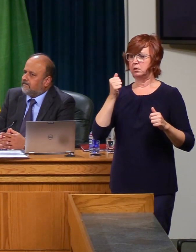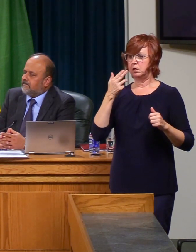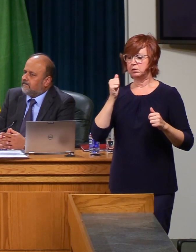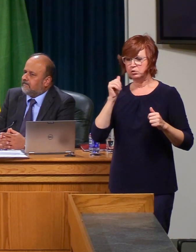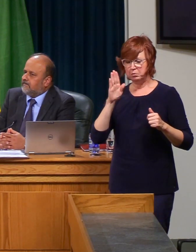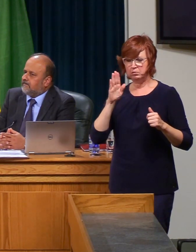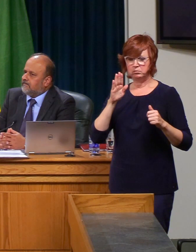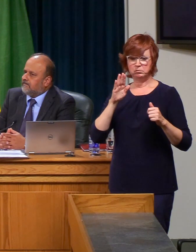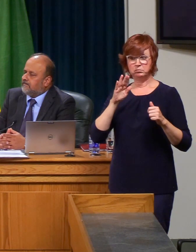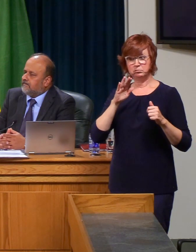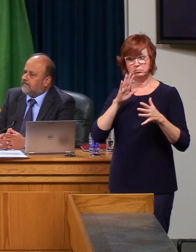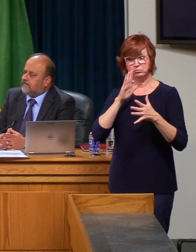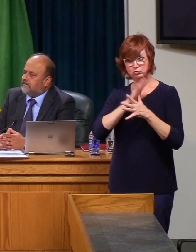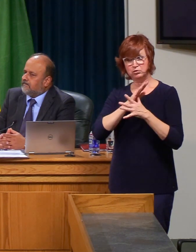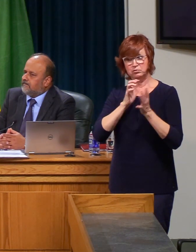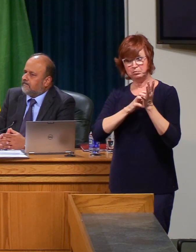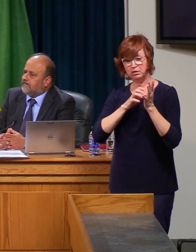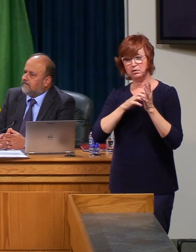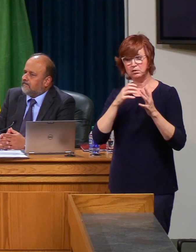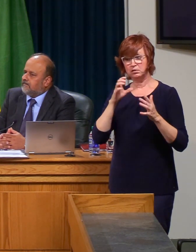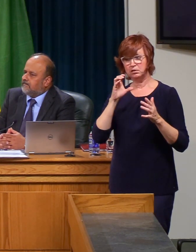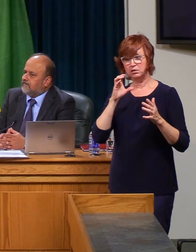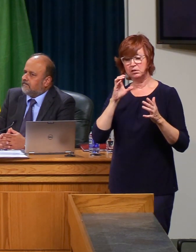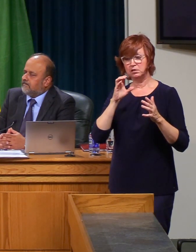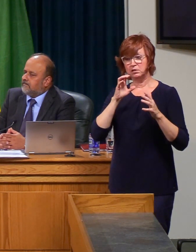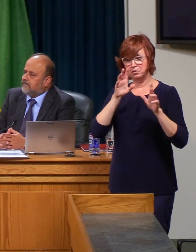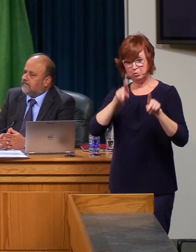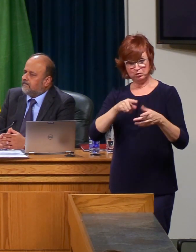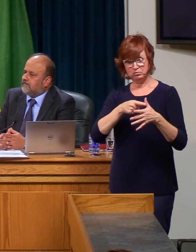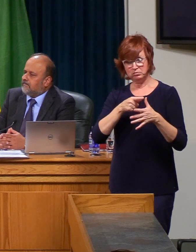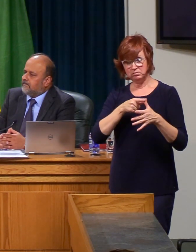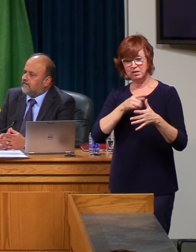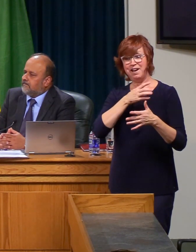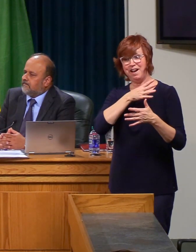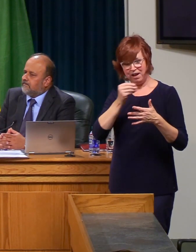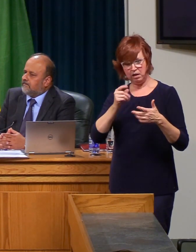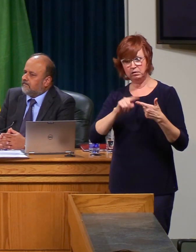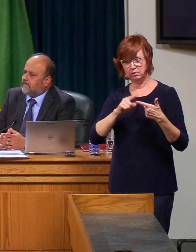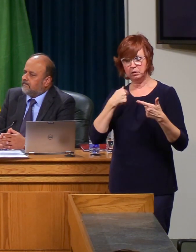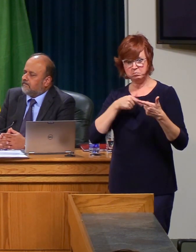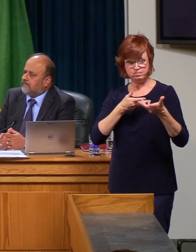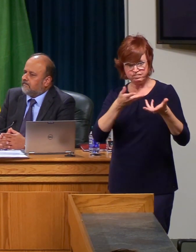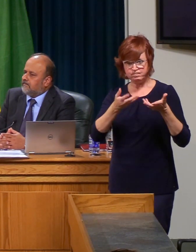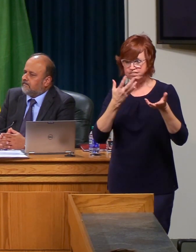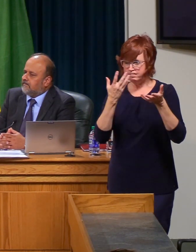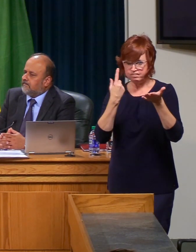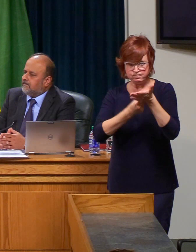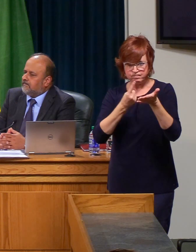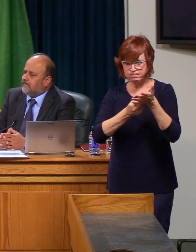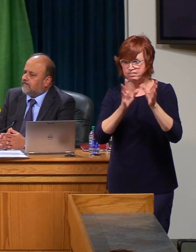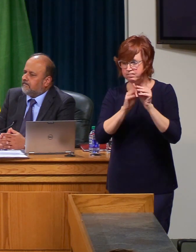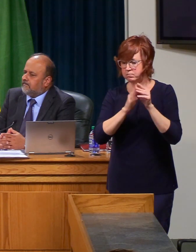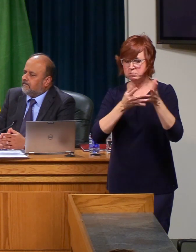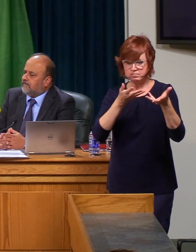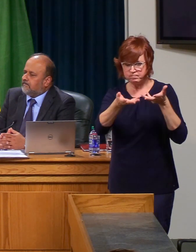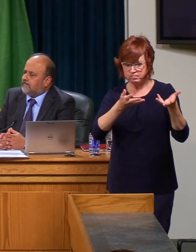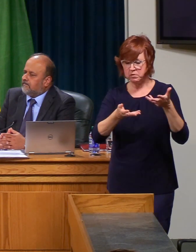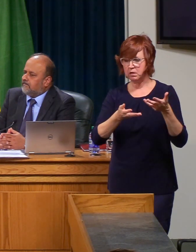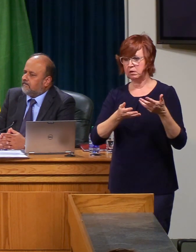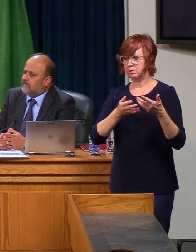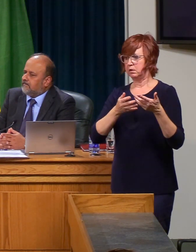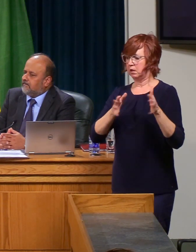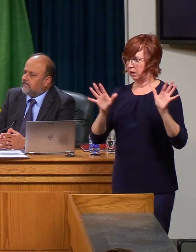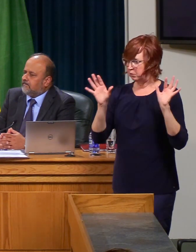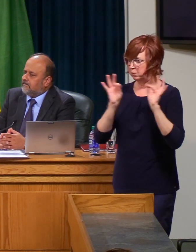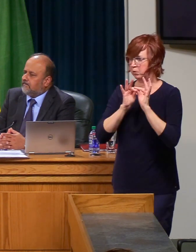days ahead. And one of those is today, in not only making these recommendations, not only putting the weight of the Chief